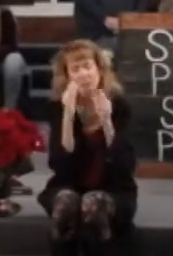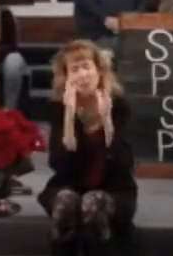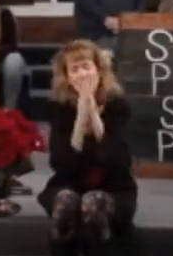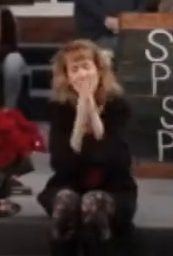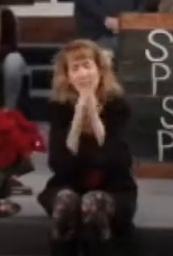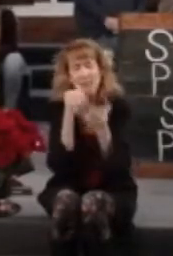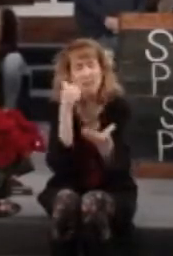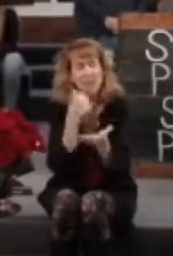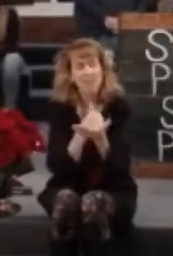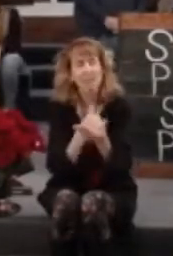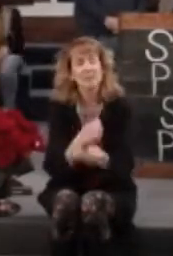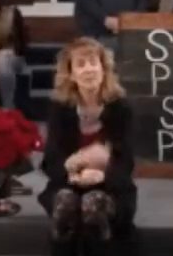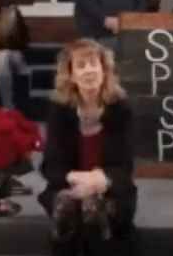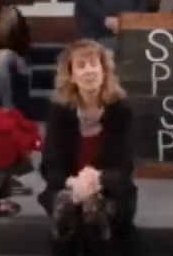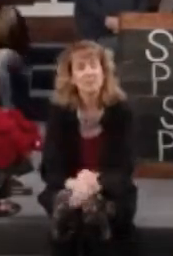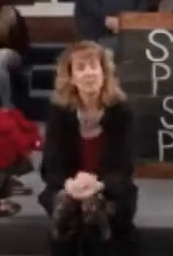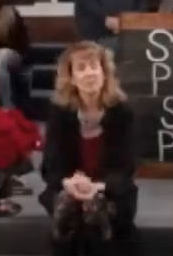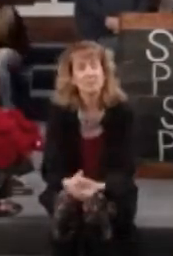Amen.